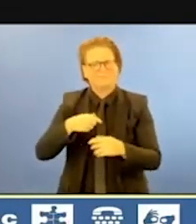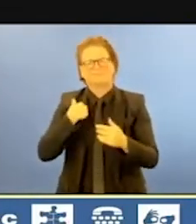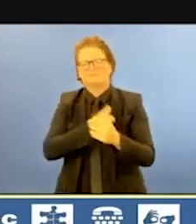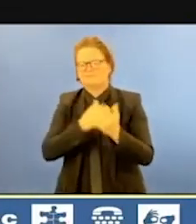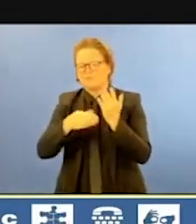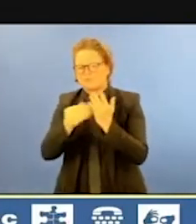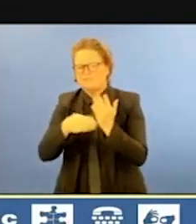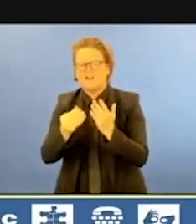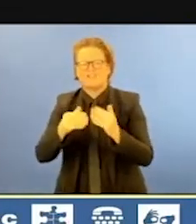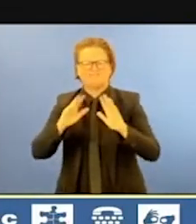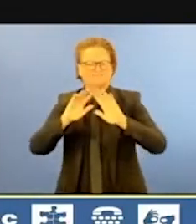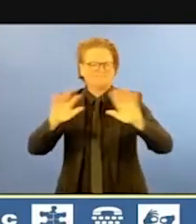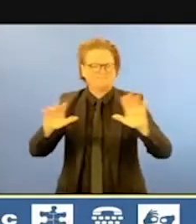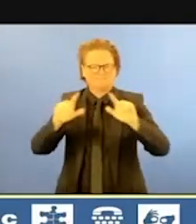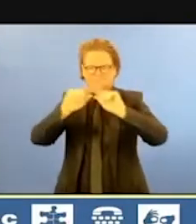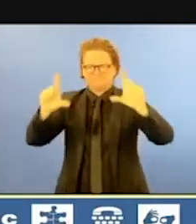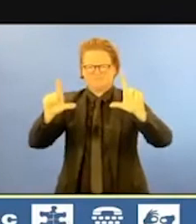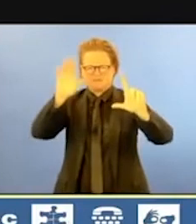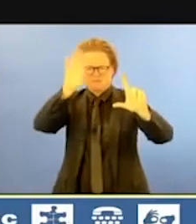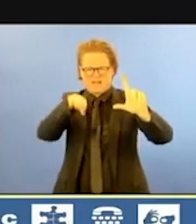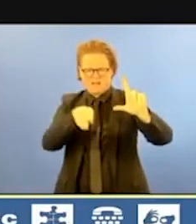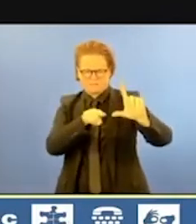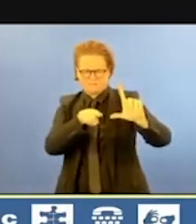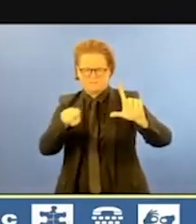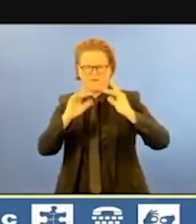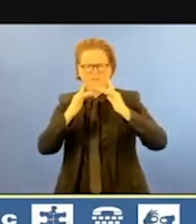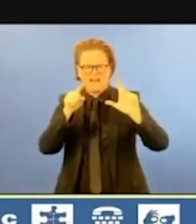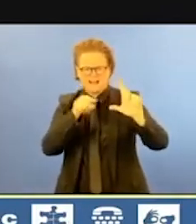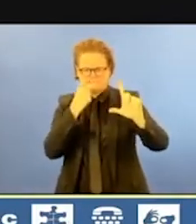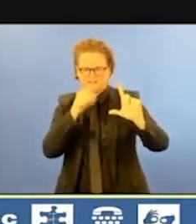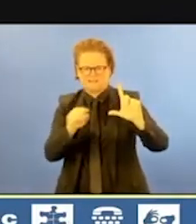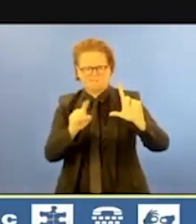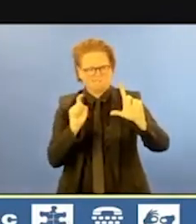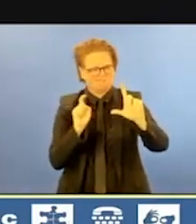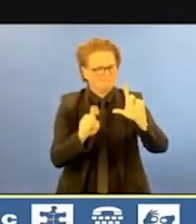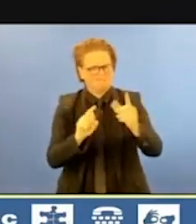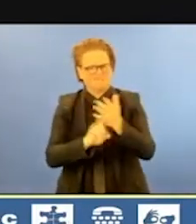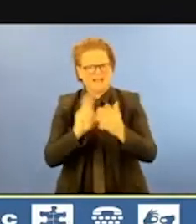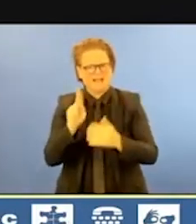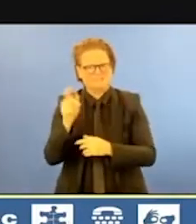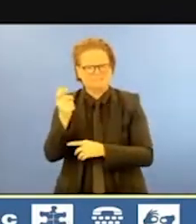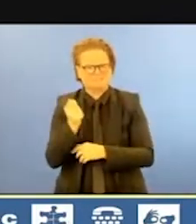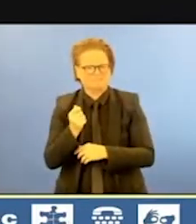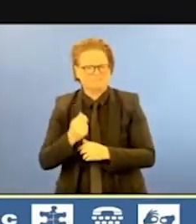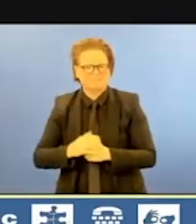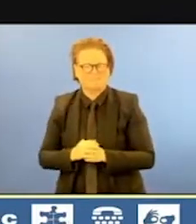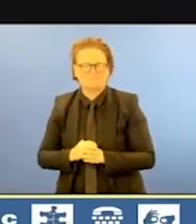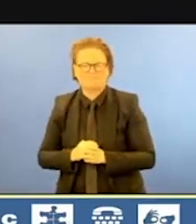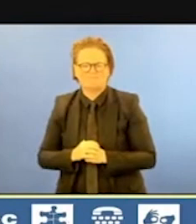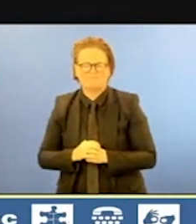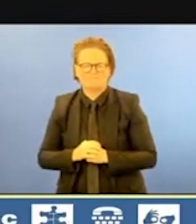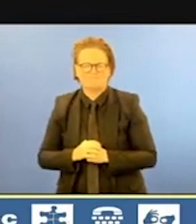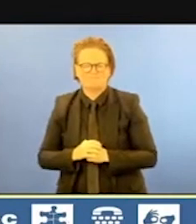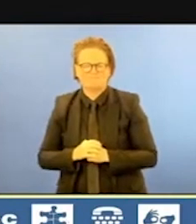website homepage and you'll find it there, or you can send an email to us at MOD letting us know that you'd like to be added to the distribution